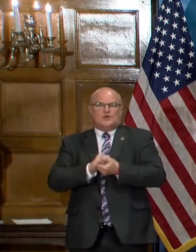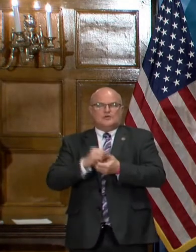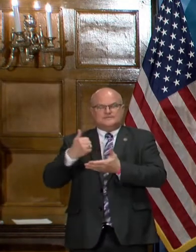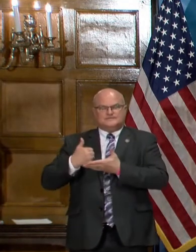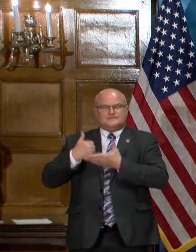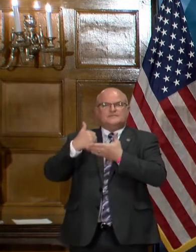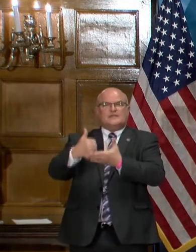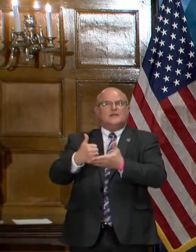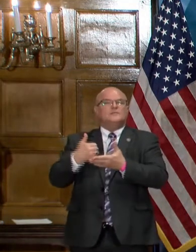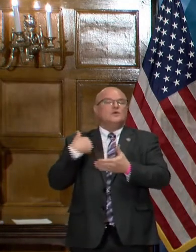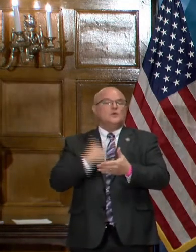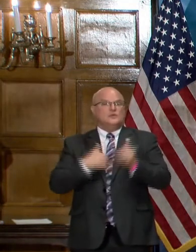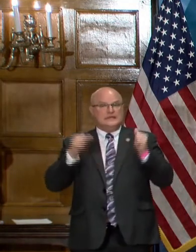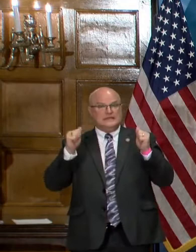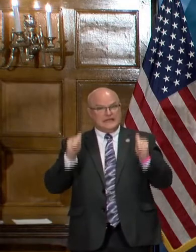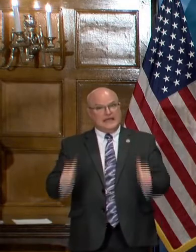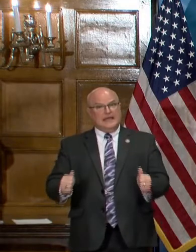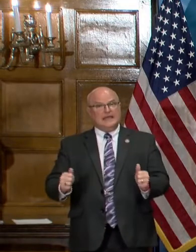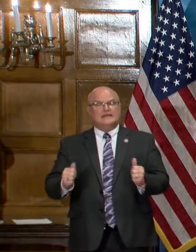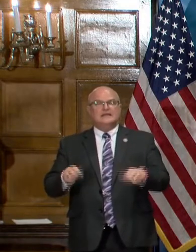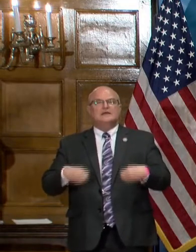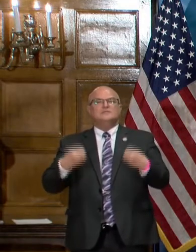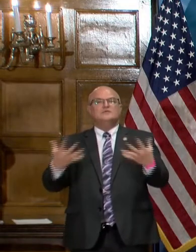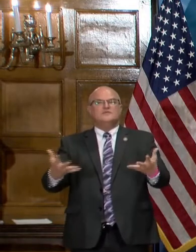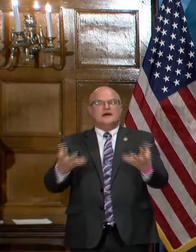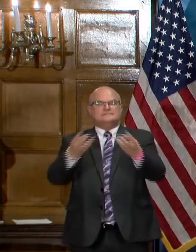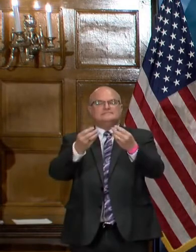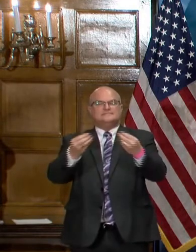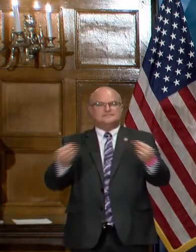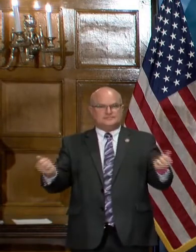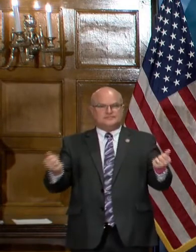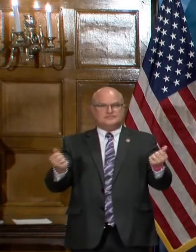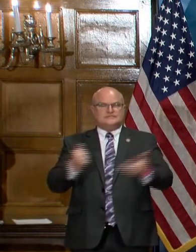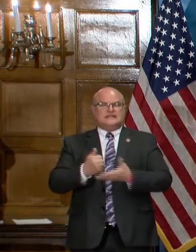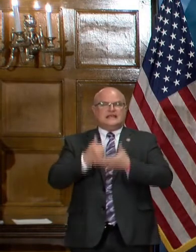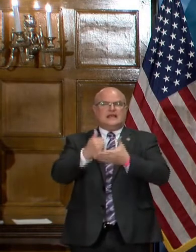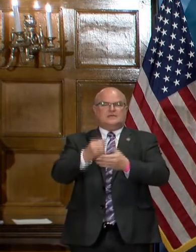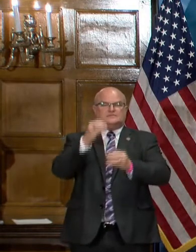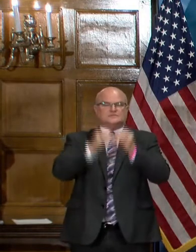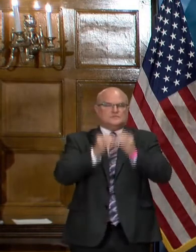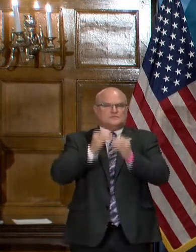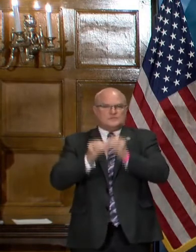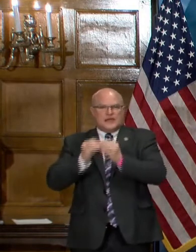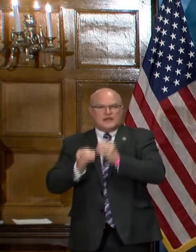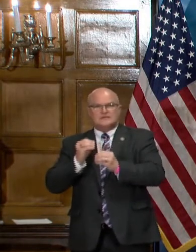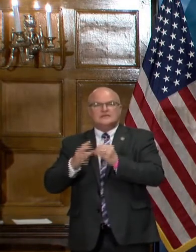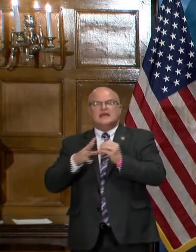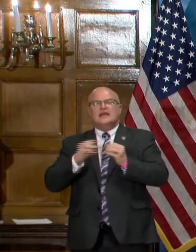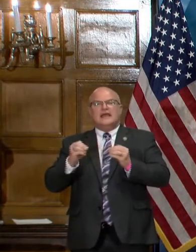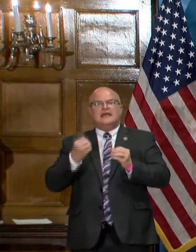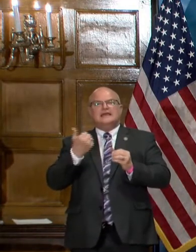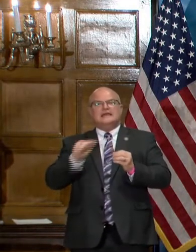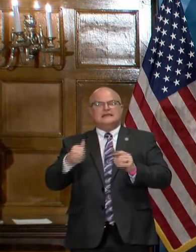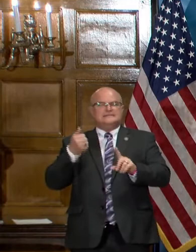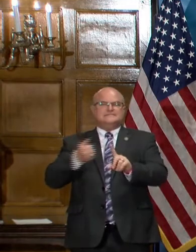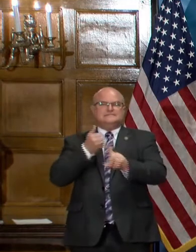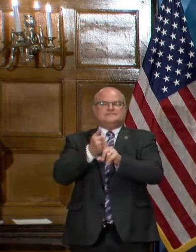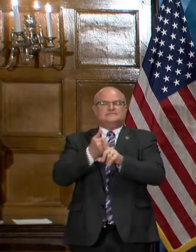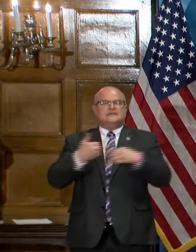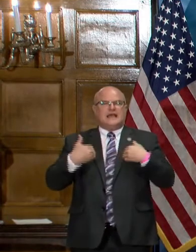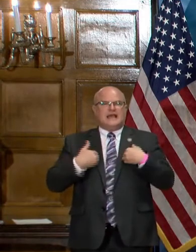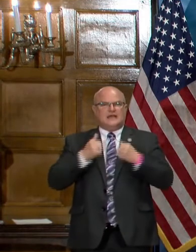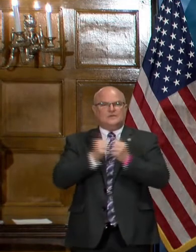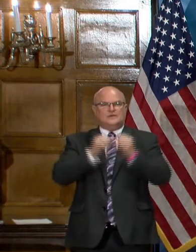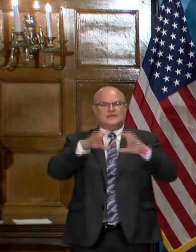help them in any way that we can provide the remedies to the repairs and the mitigation to any of the impacts that it had